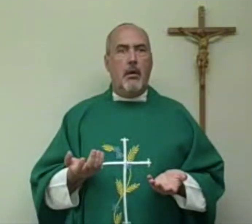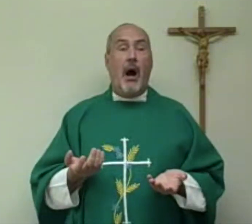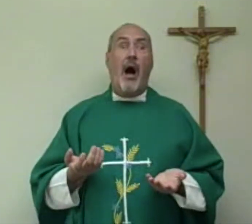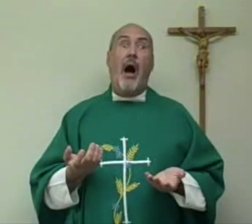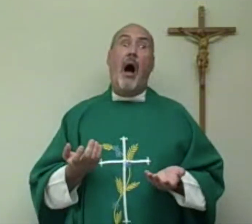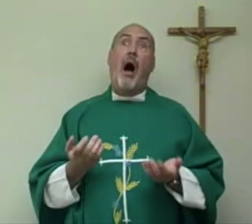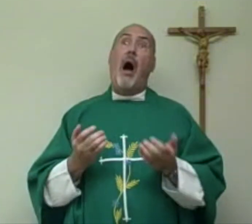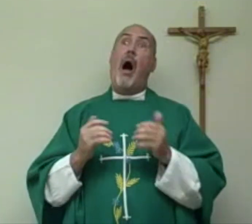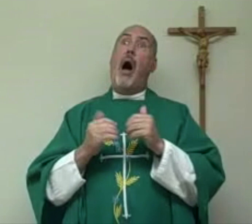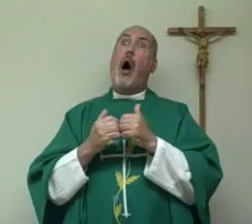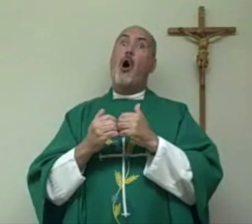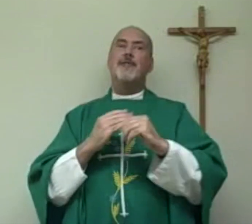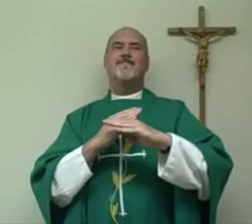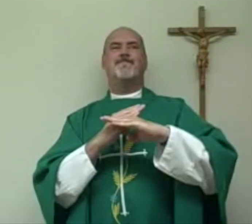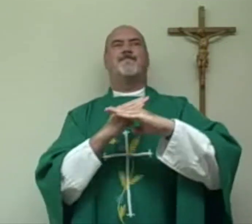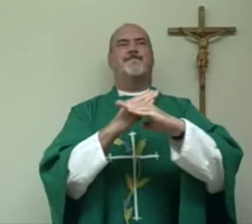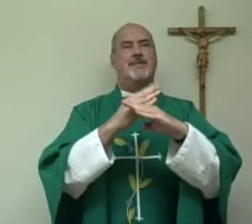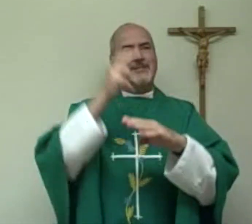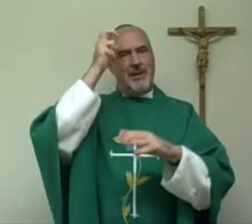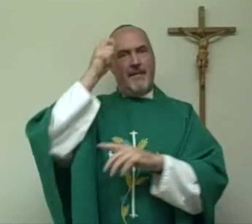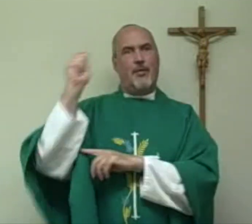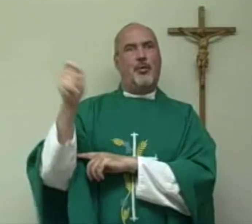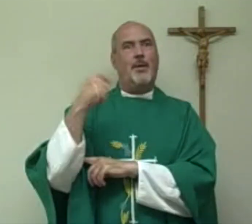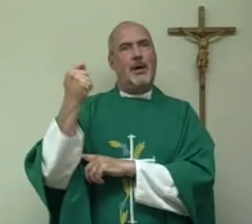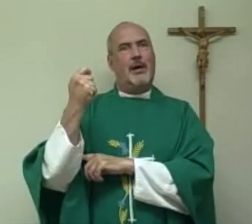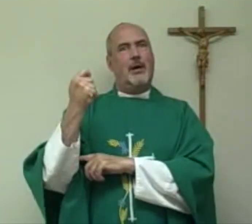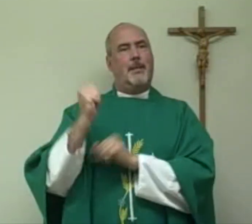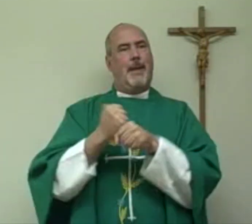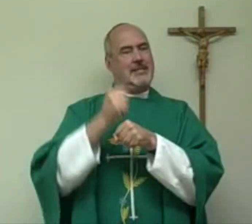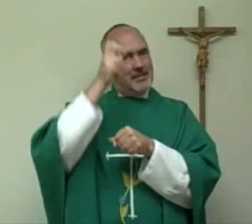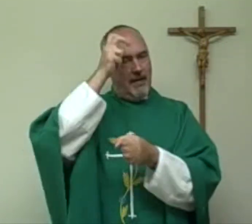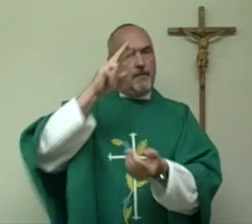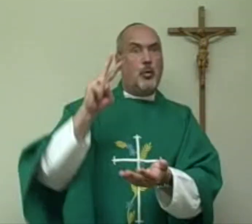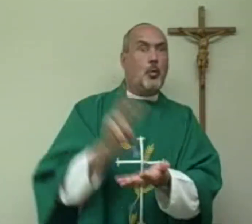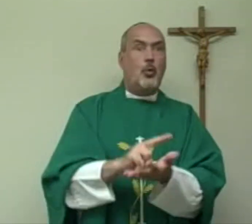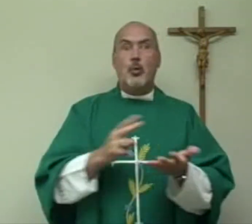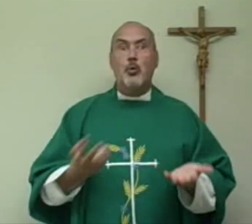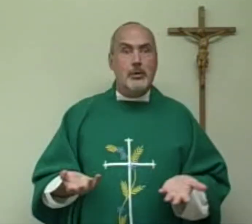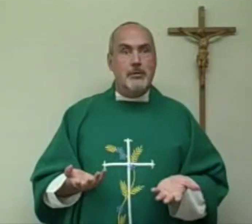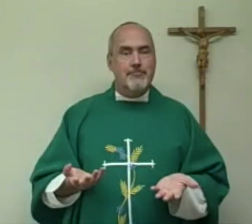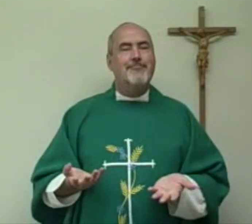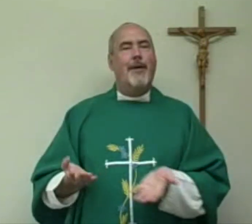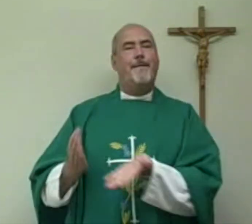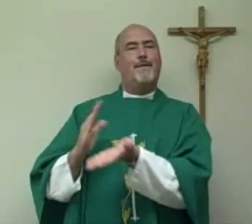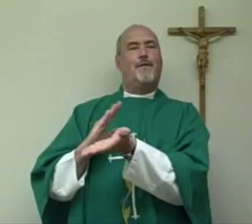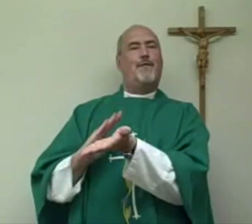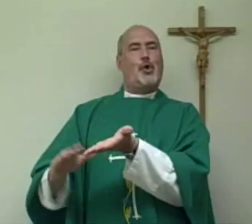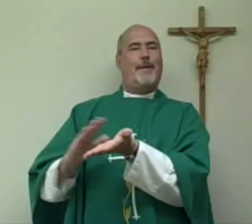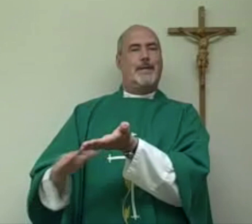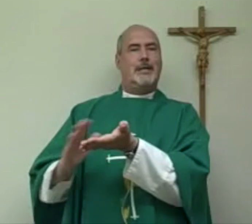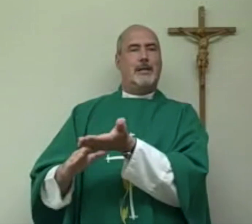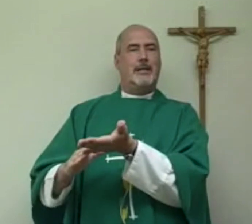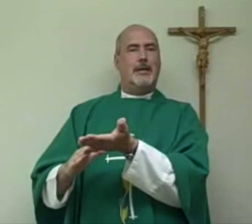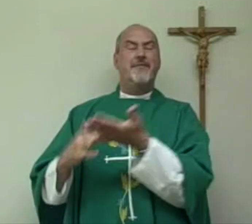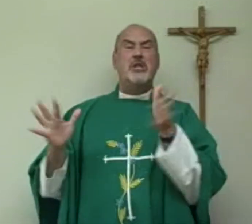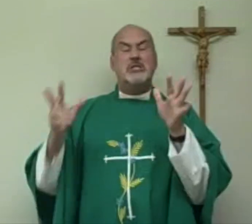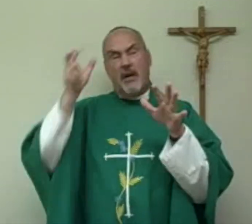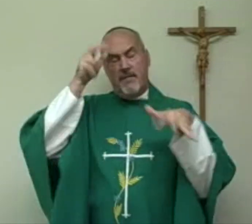helping Satan win the battle. And if we can stop Satan from winning the battle and make him